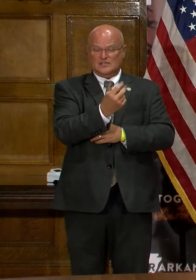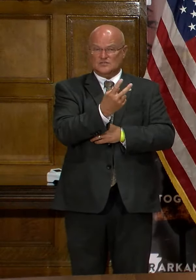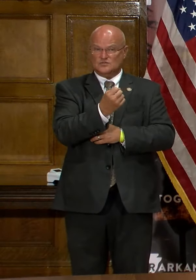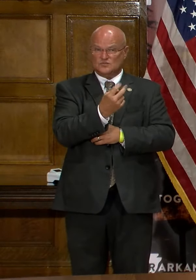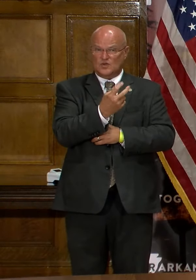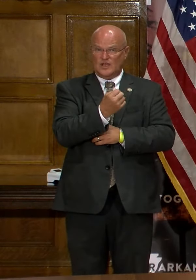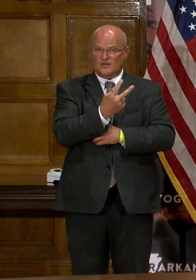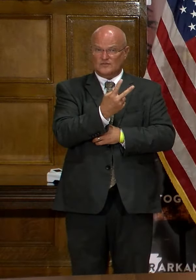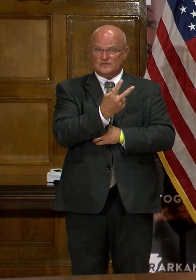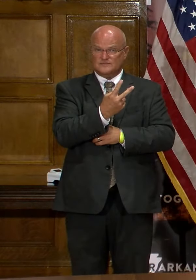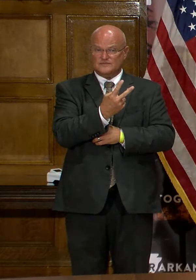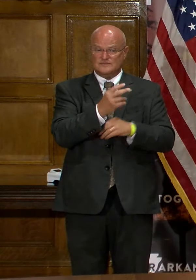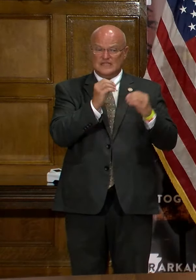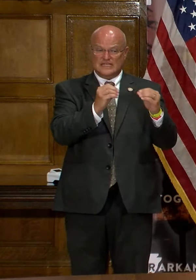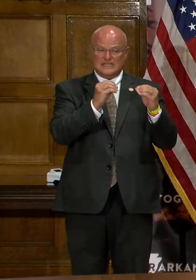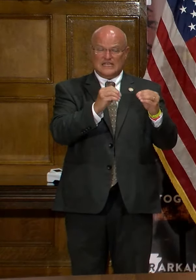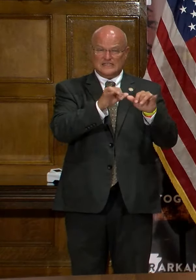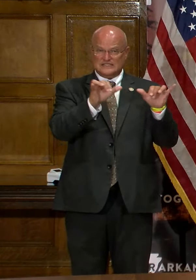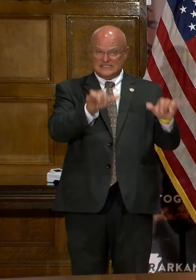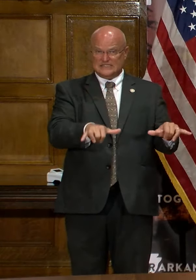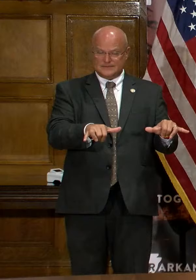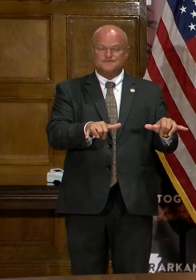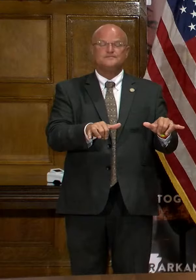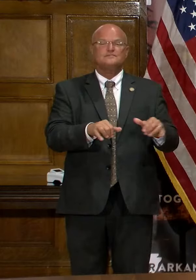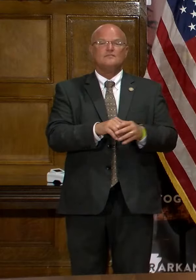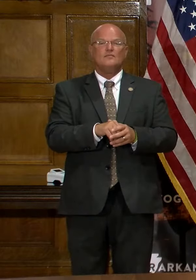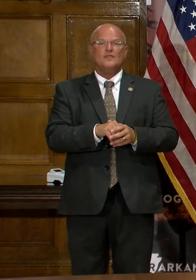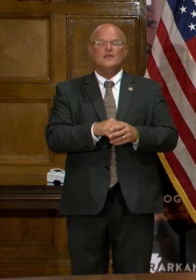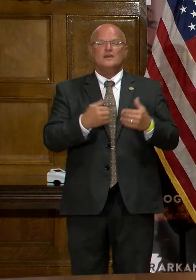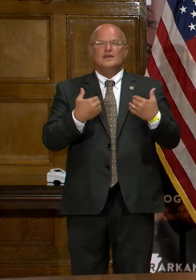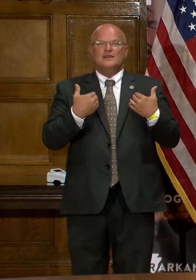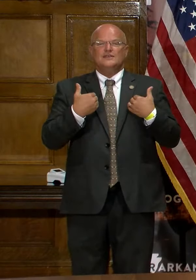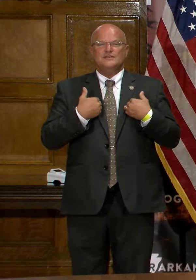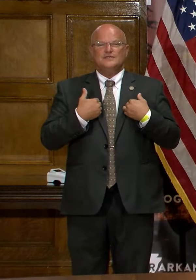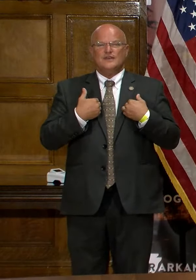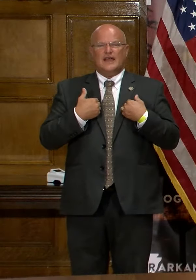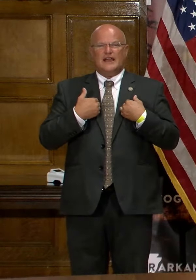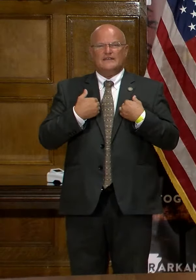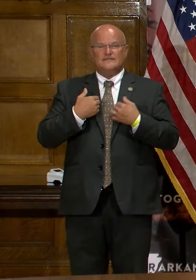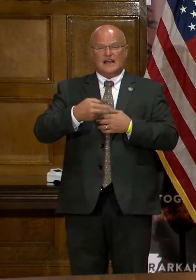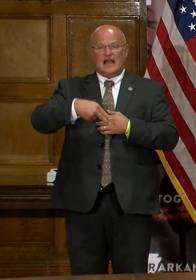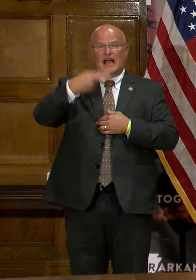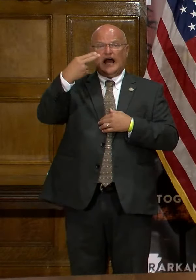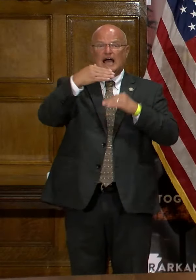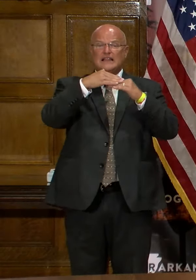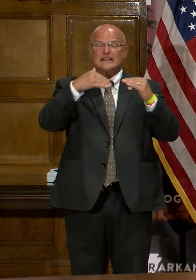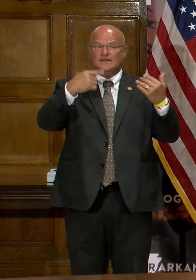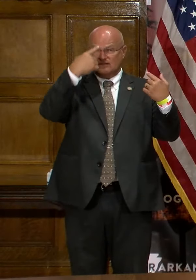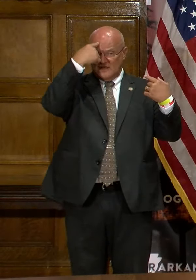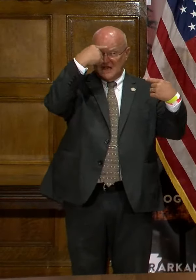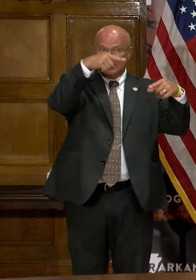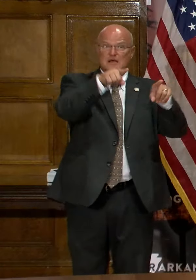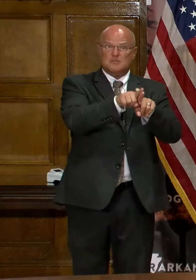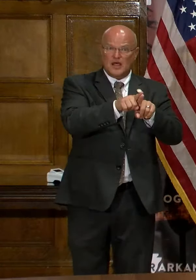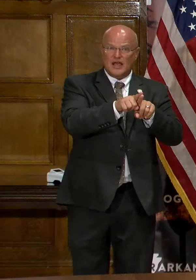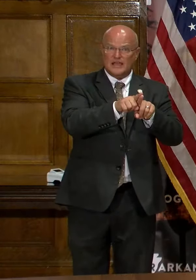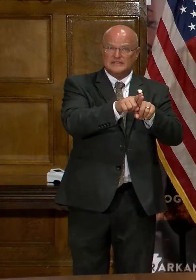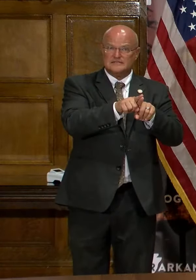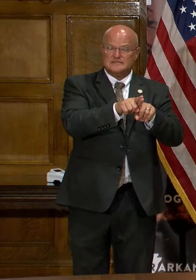12 educational system, where you've got a high level of compliance, you've